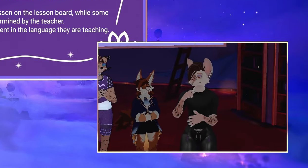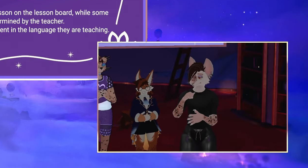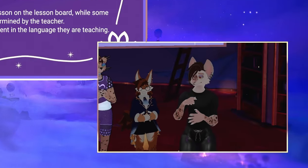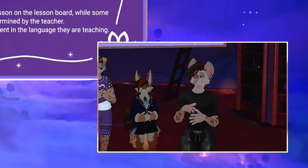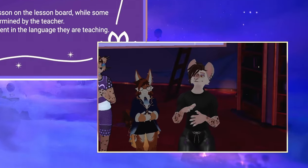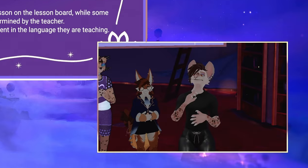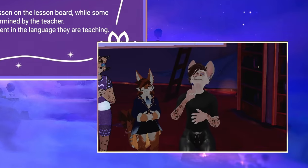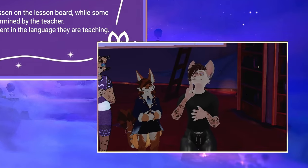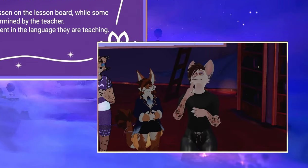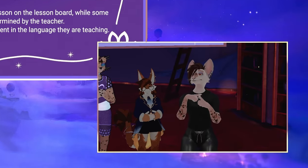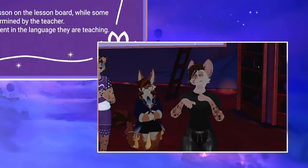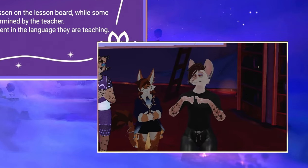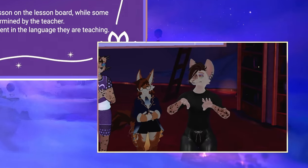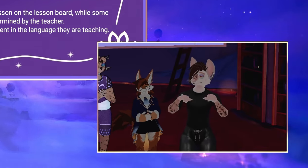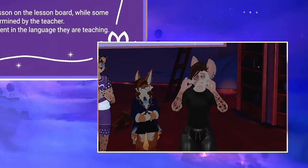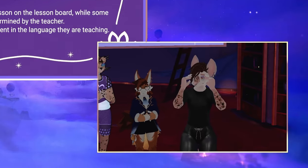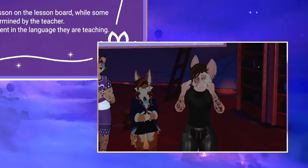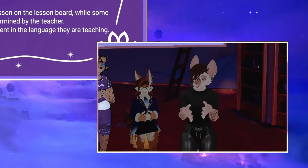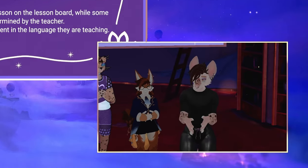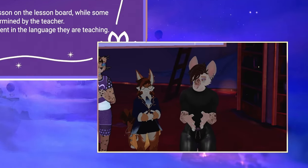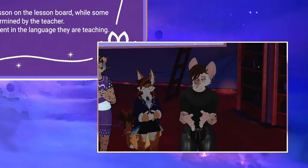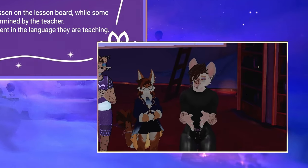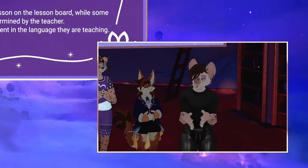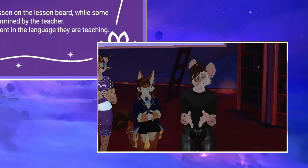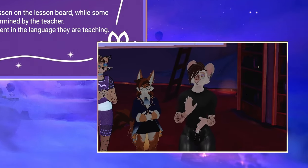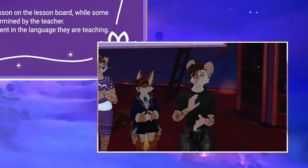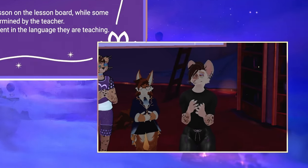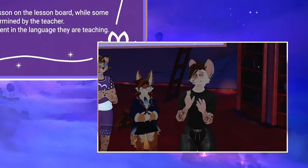the schedule channel, so you can find all of the different